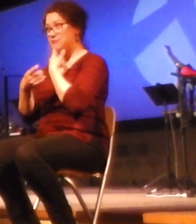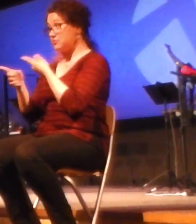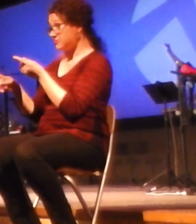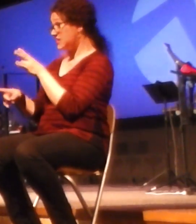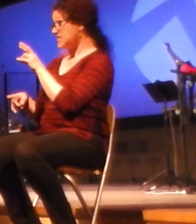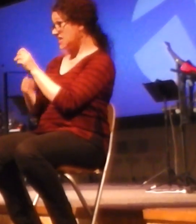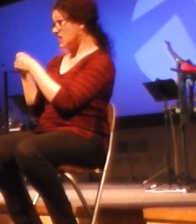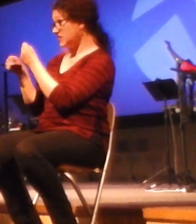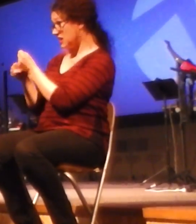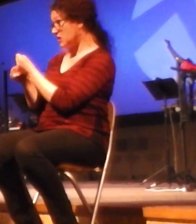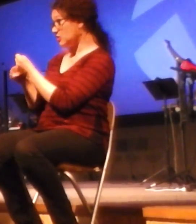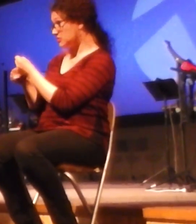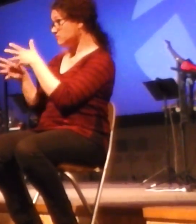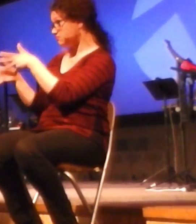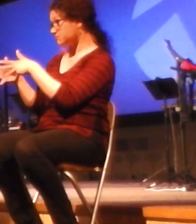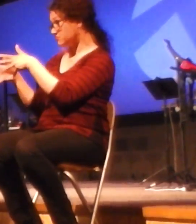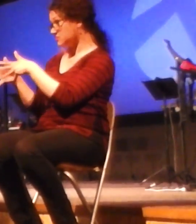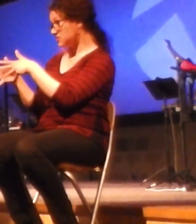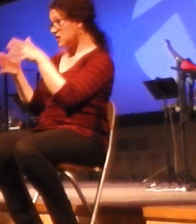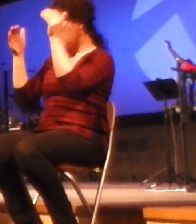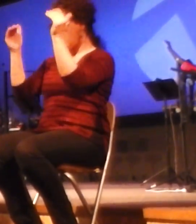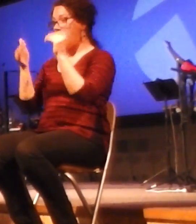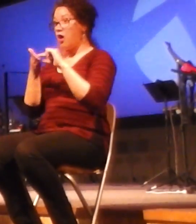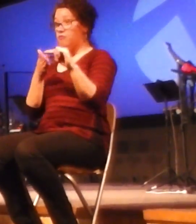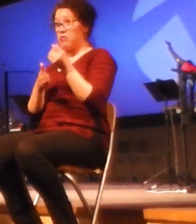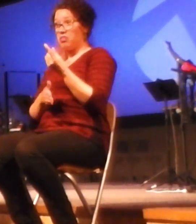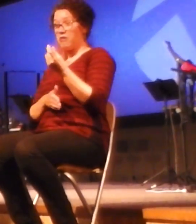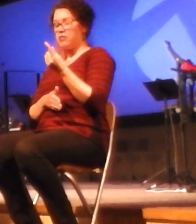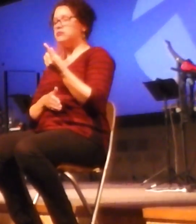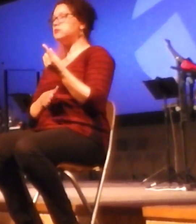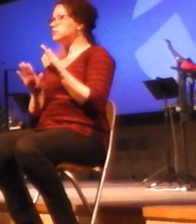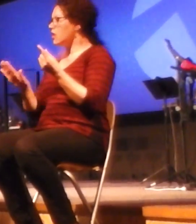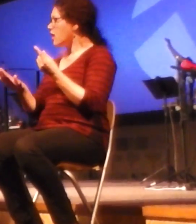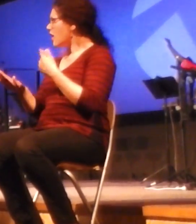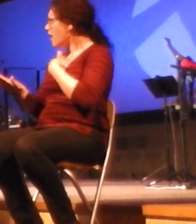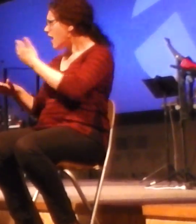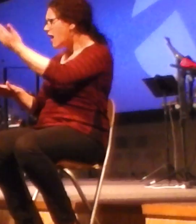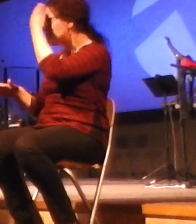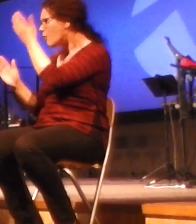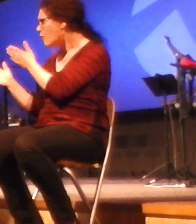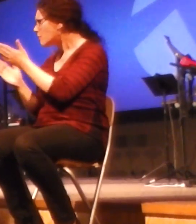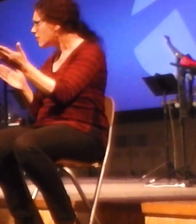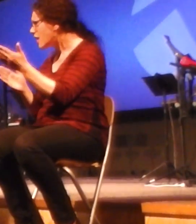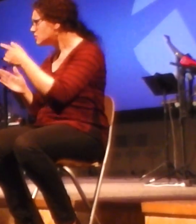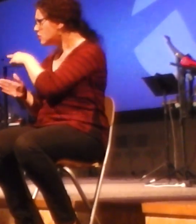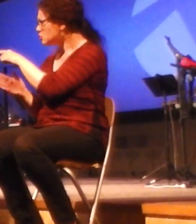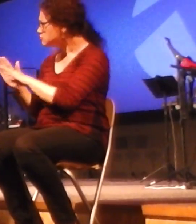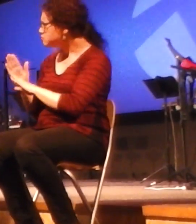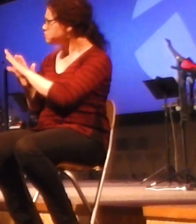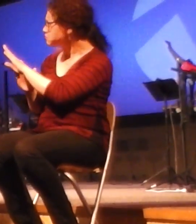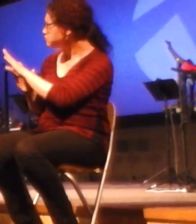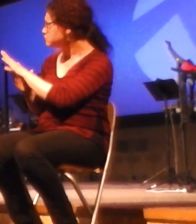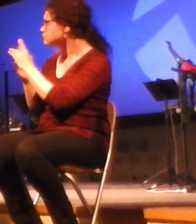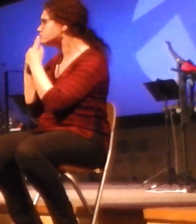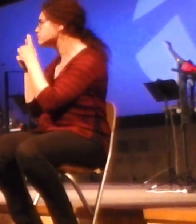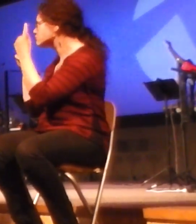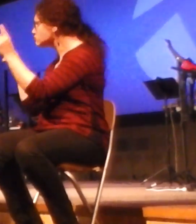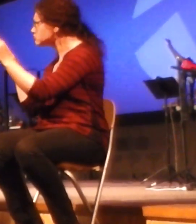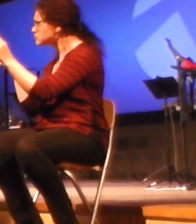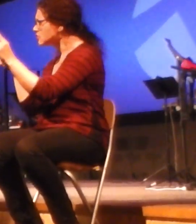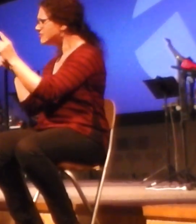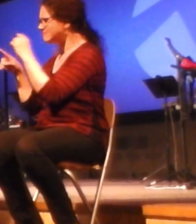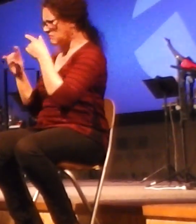verse, 11, is, for I know the plans I have for you, declares the Lord. Plans to prosper you, not to harm you. Plans to give you a hope and a